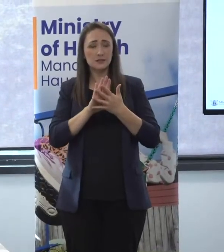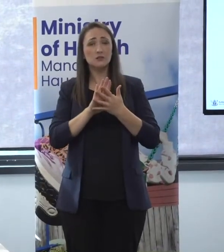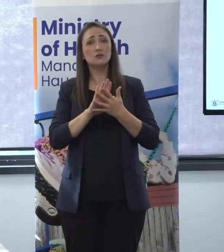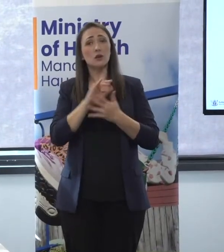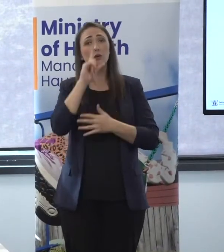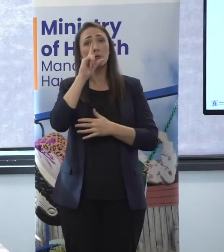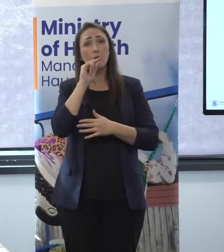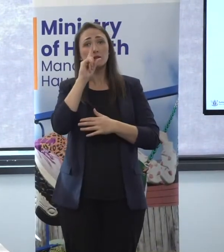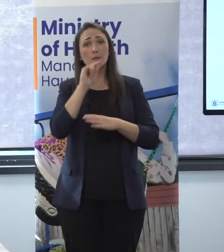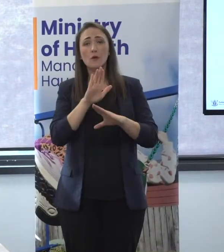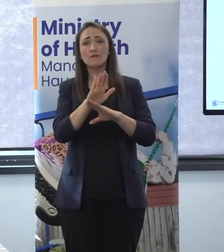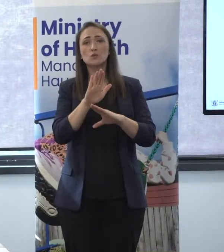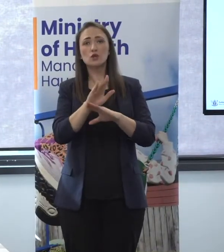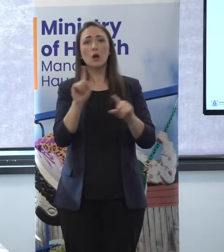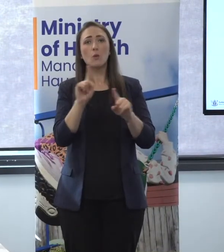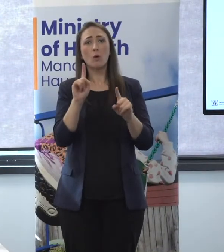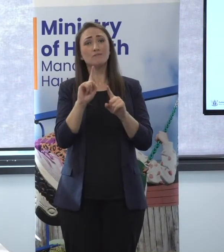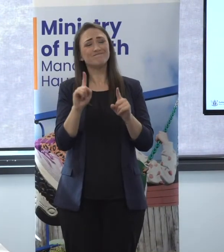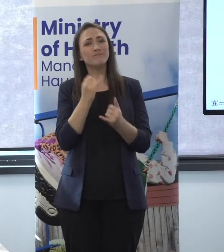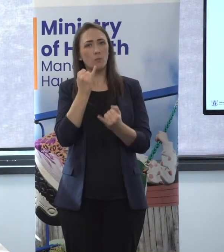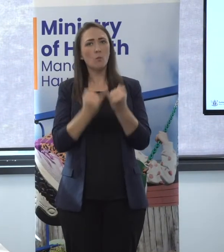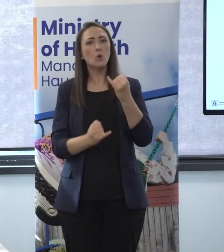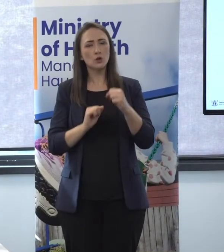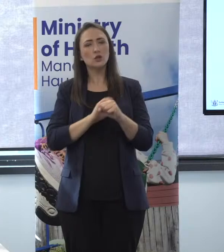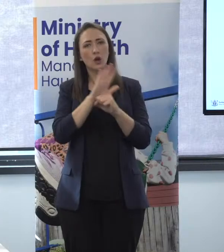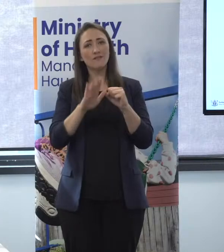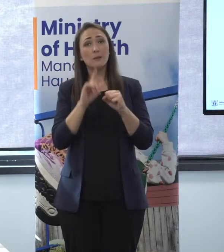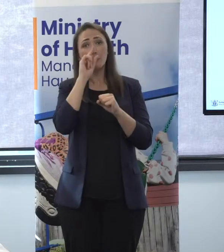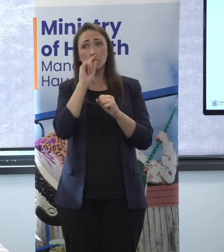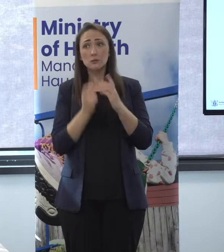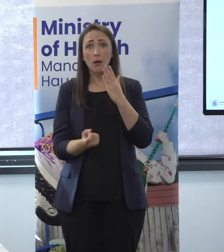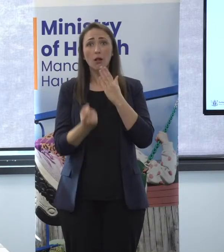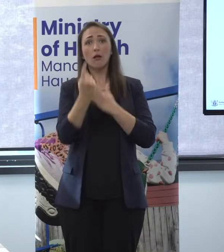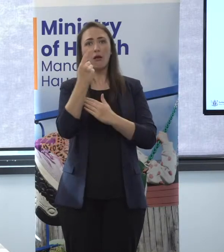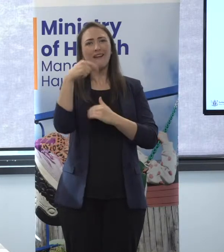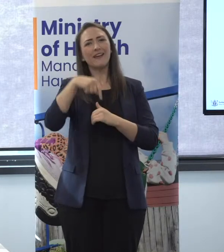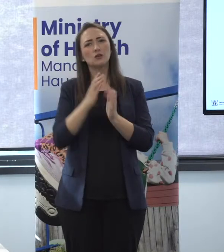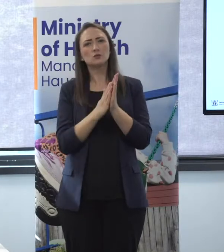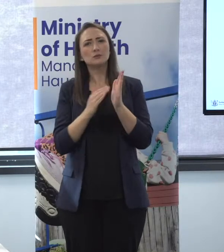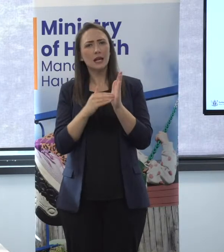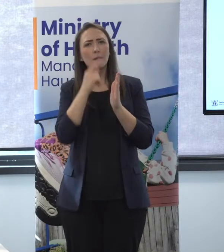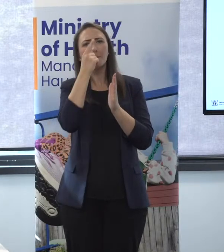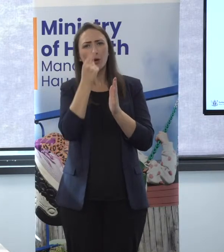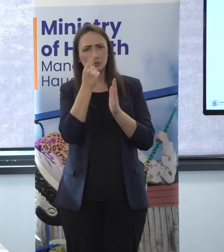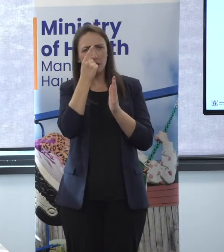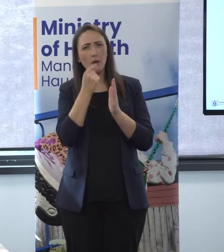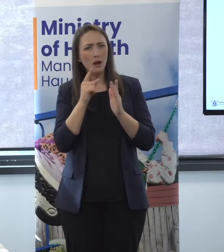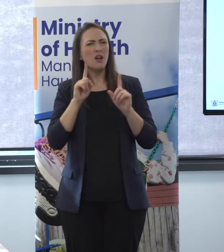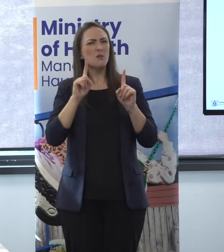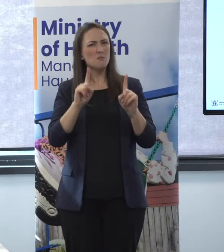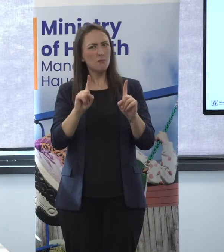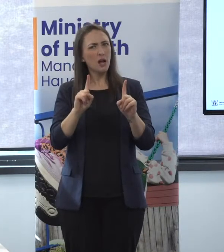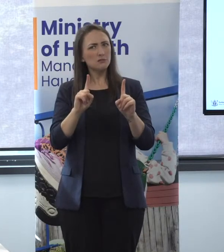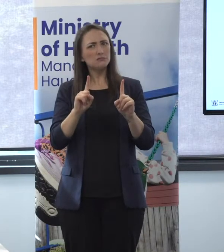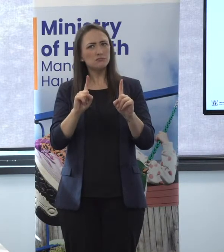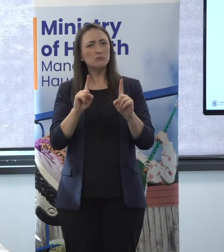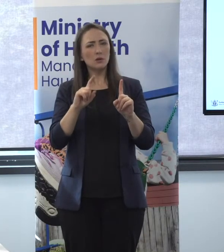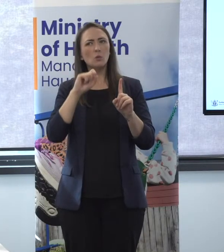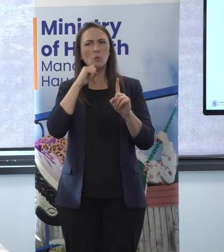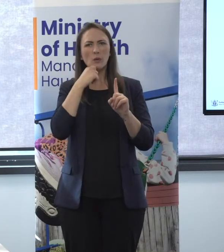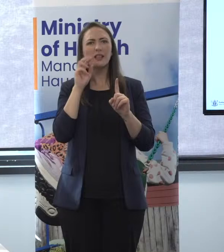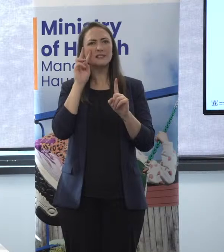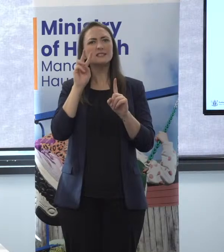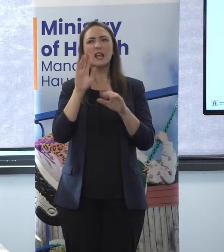future a more aggressive variant may be found in New Zealand, but in general we'll have seen that emergence